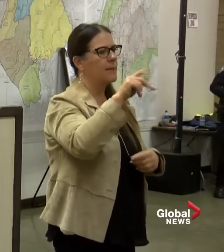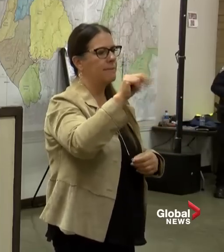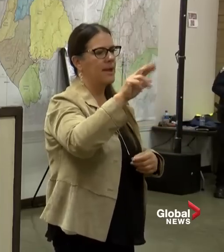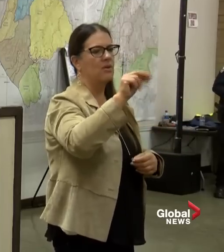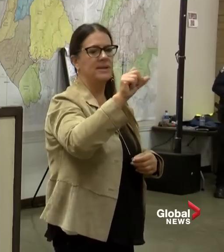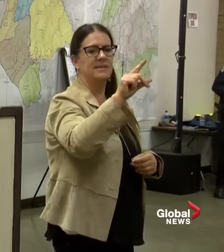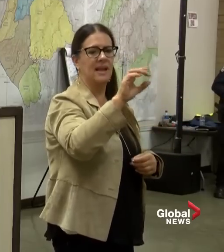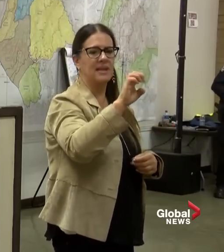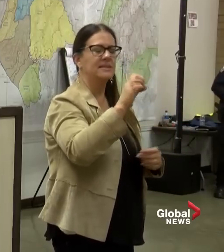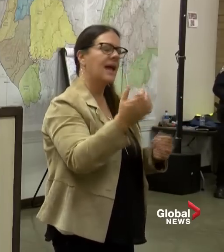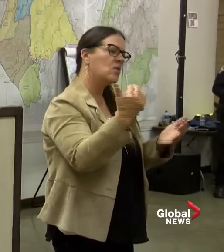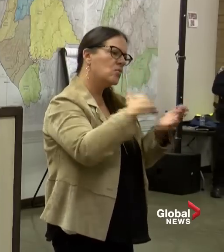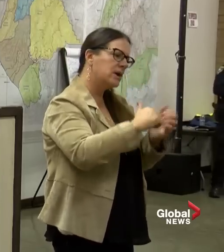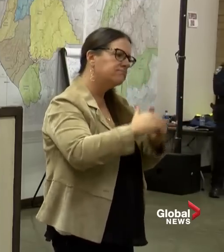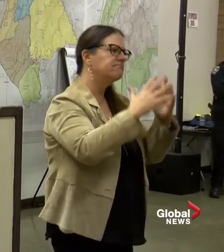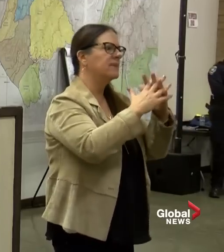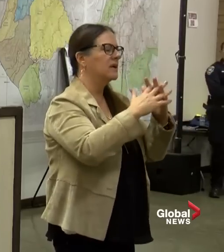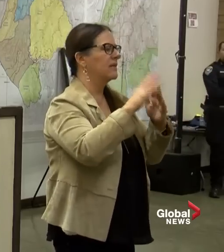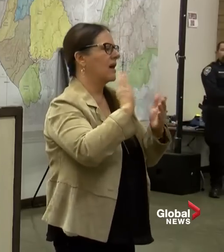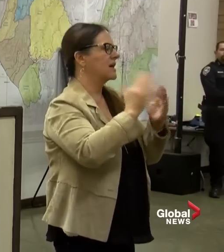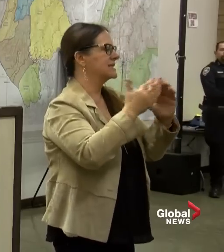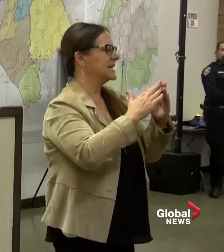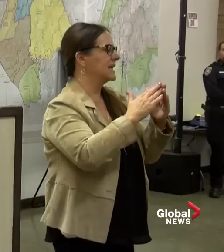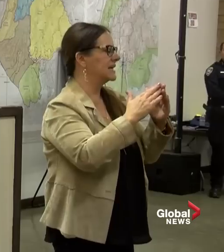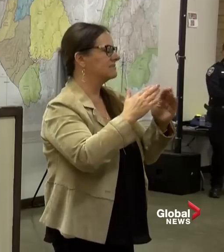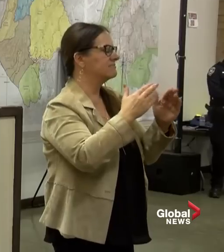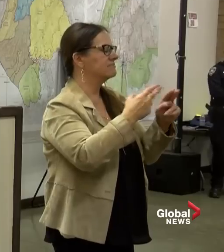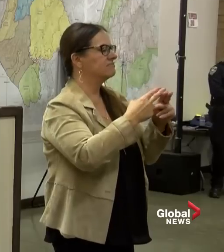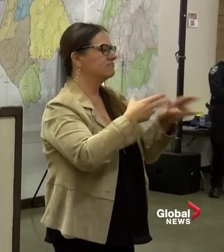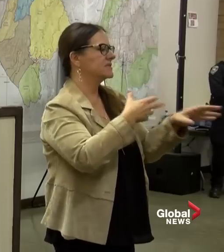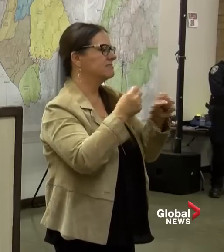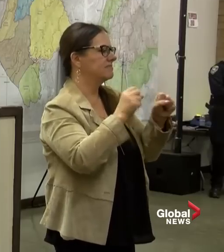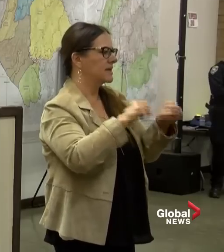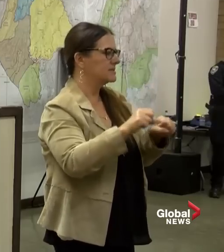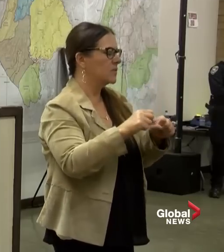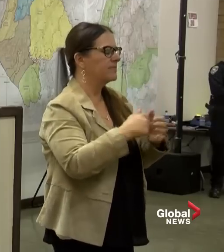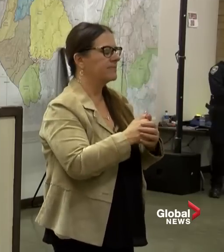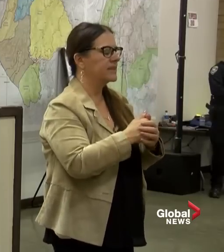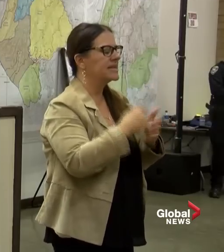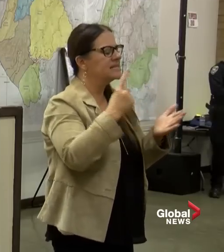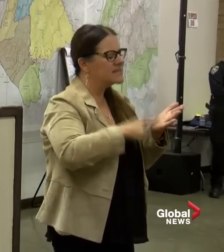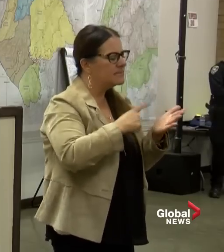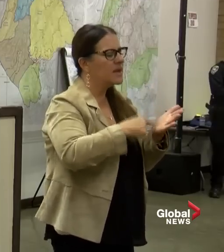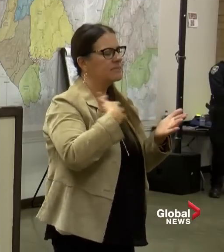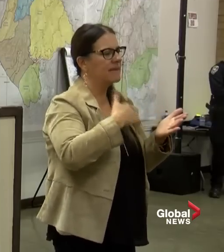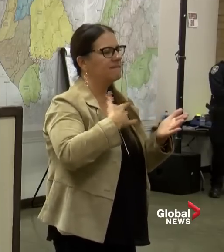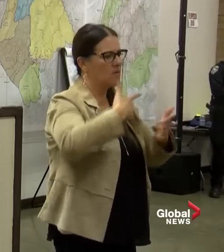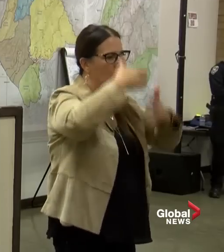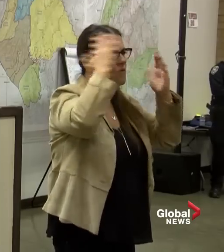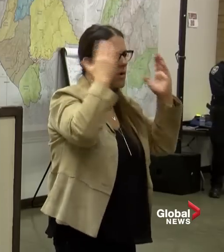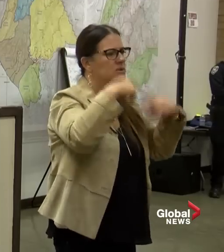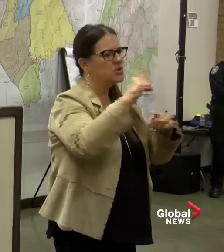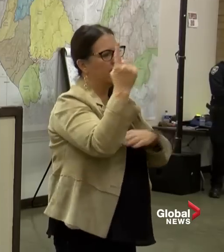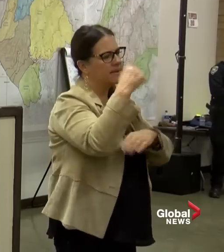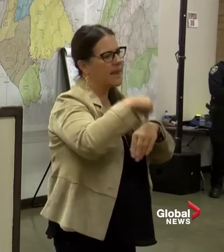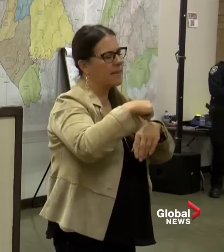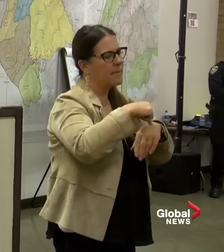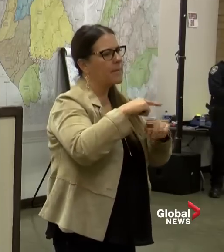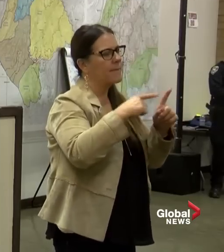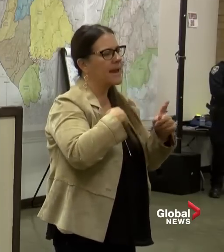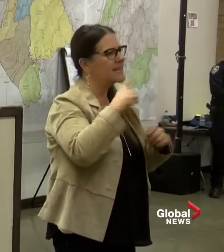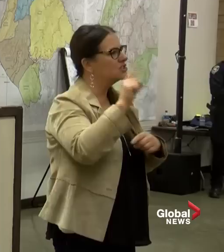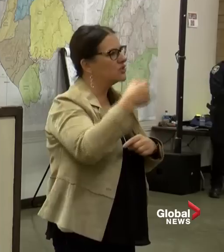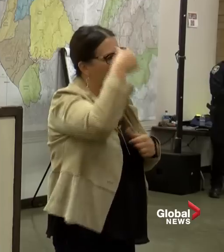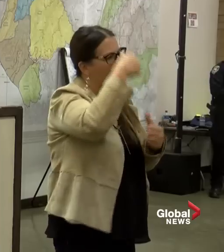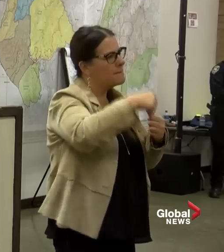as quickly as possible. So when I do get overwhelmed at times during the day, I just